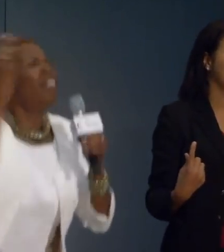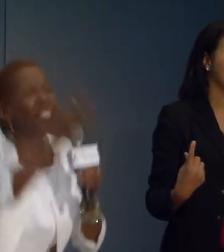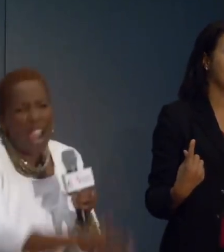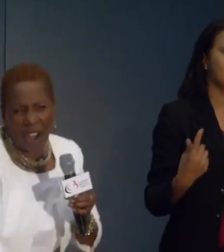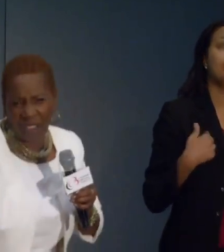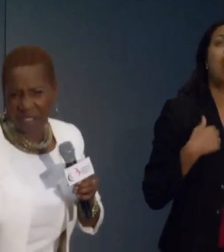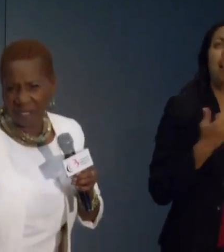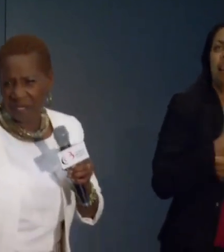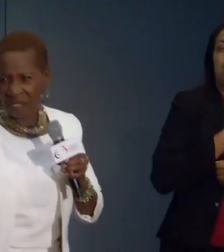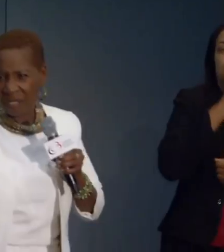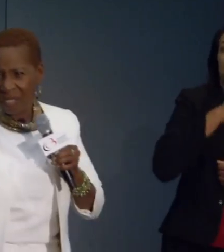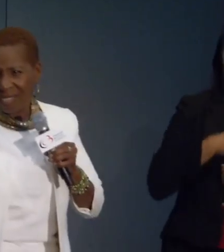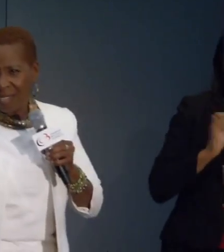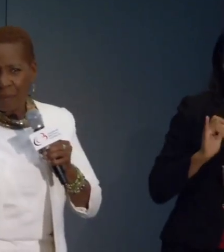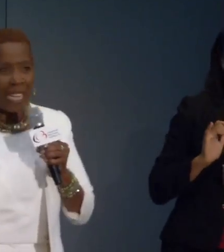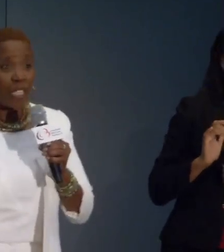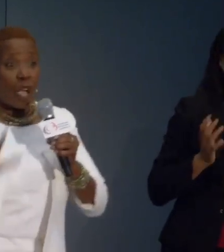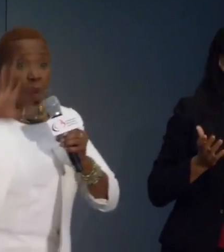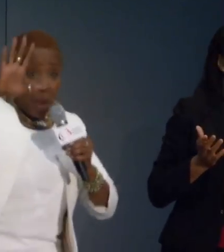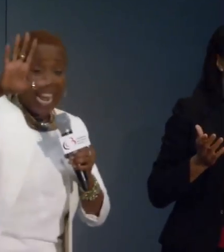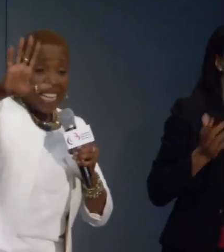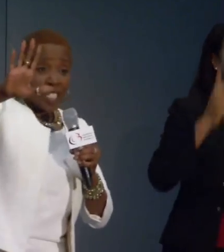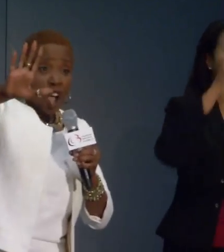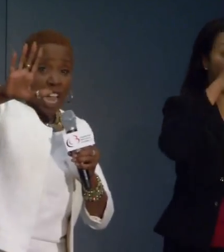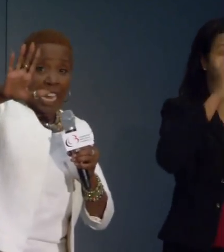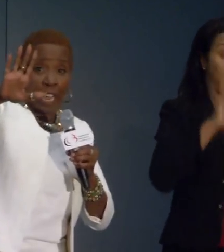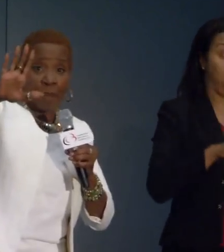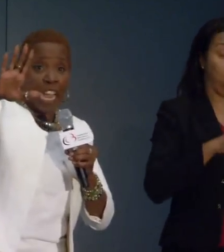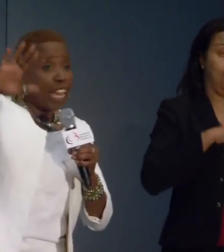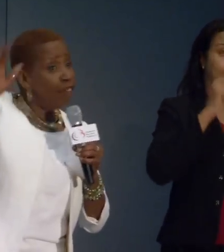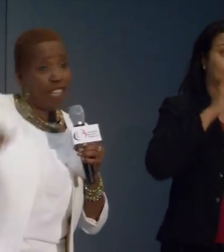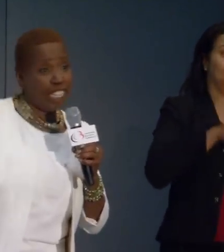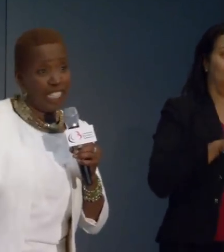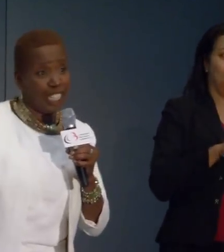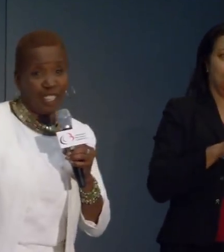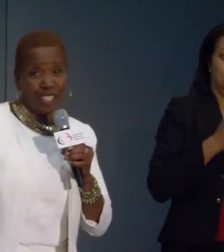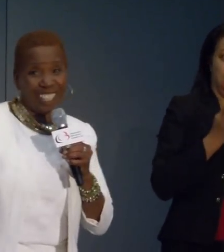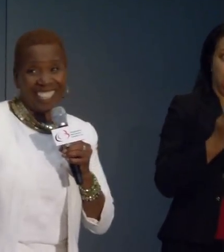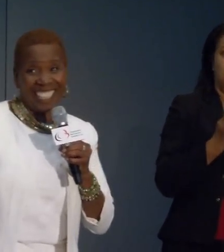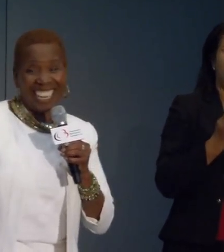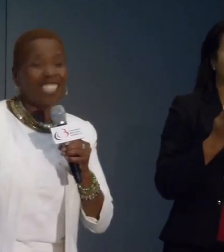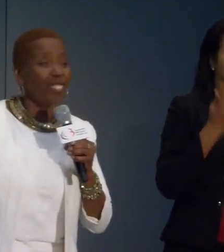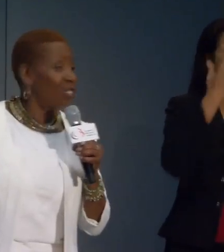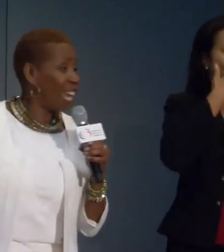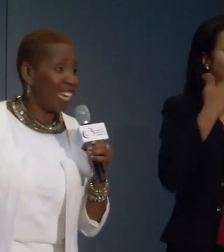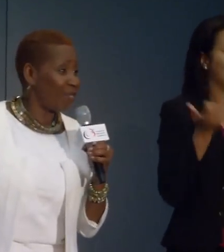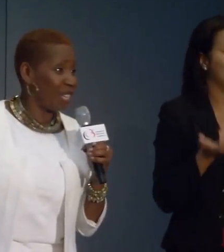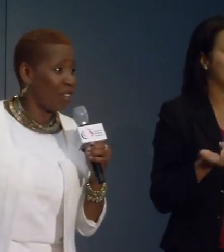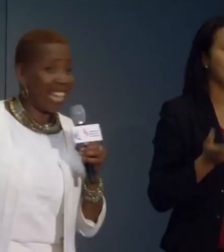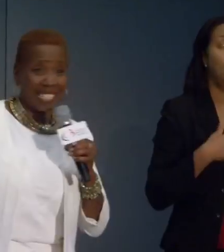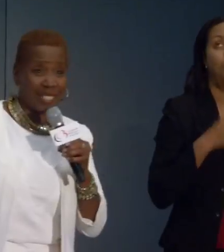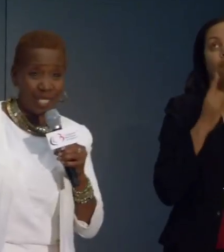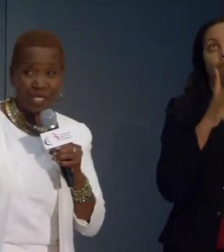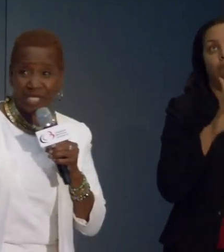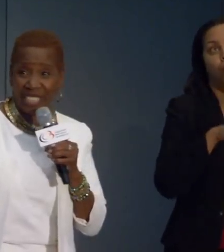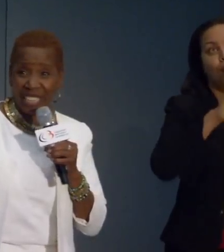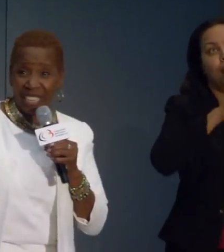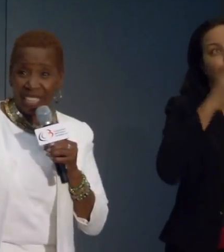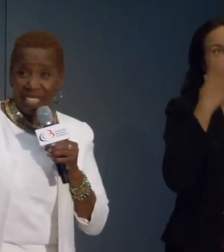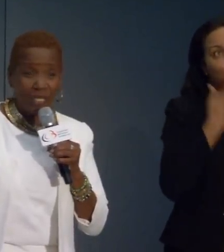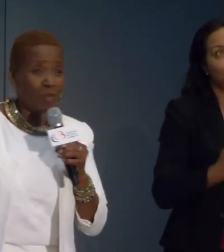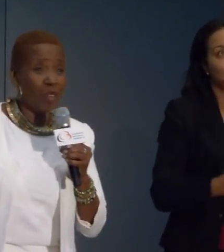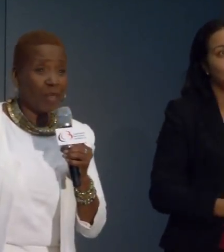I loved her because when I saw him, he really did look good. And don't you hate it when your ex looks